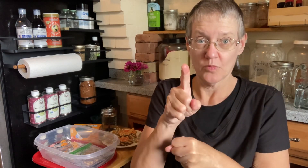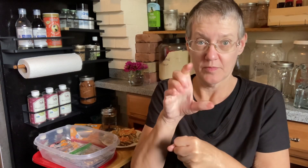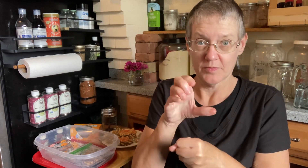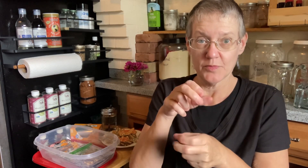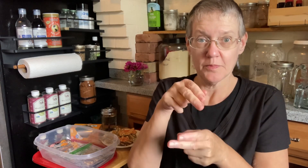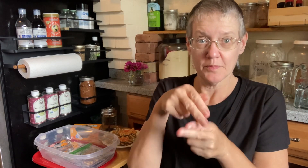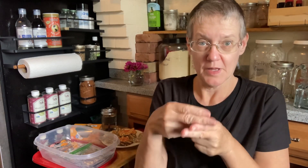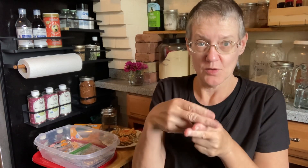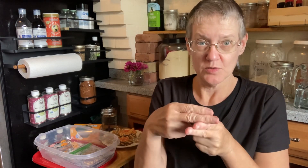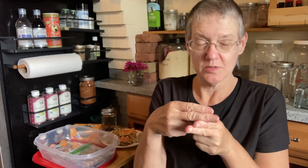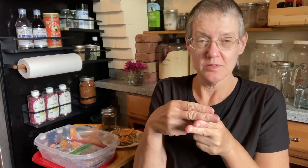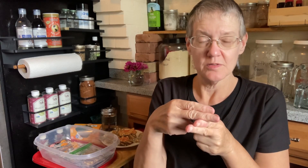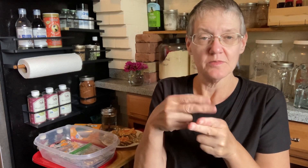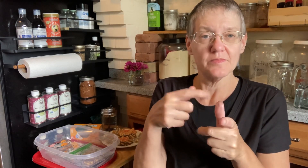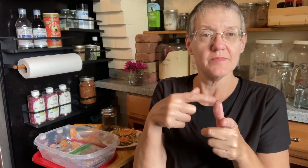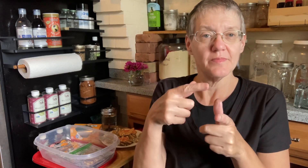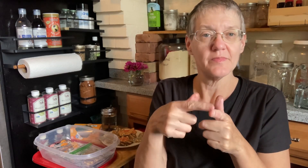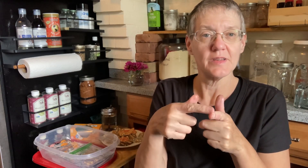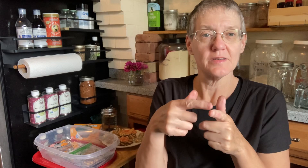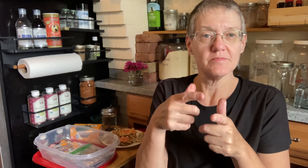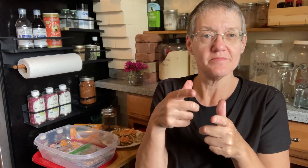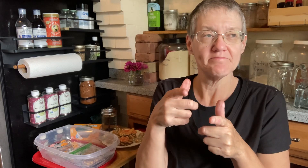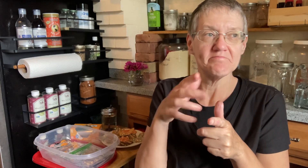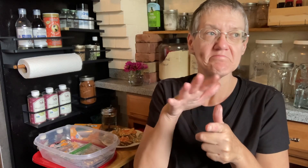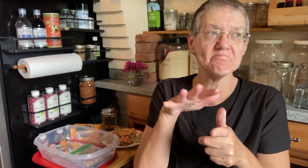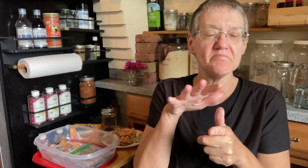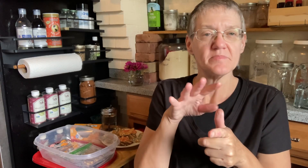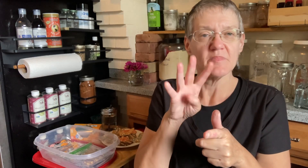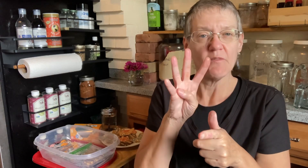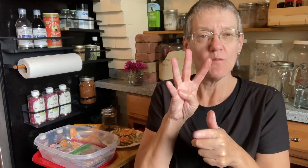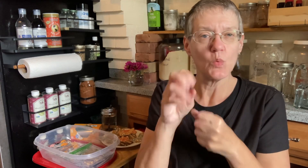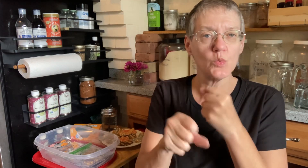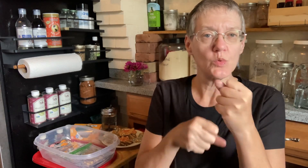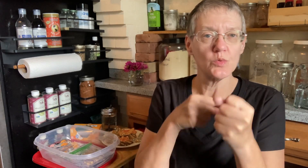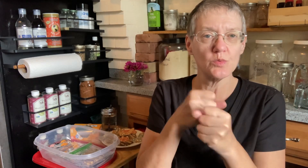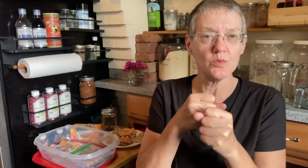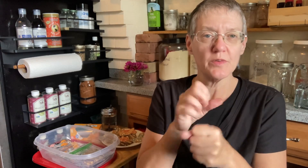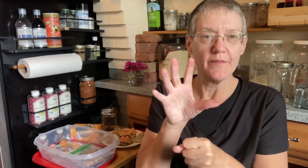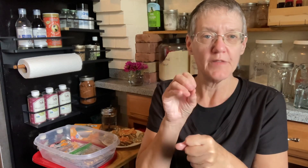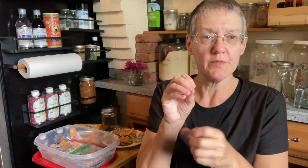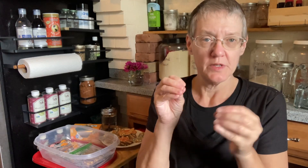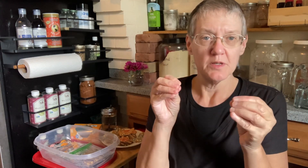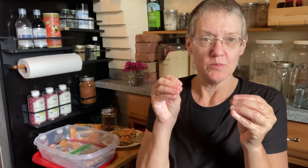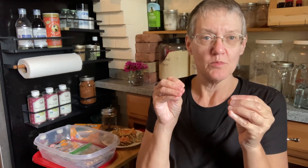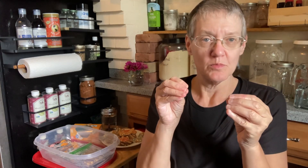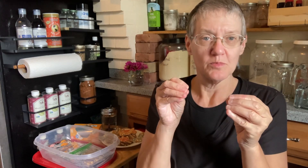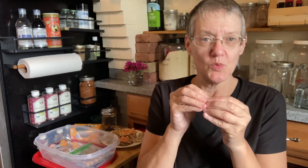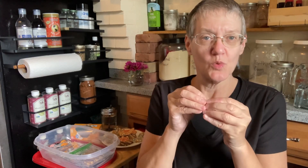It took me 1 year to lose 100 pounds and then about 4 years to lose 50 more.